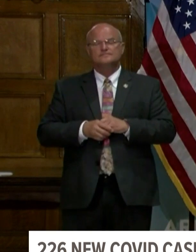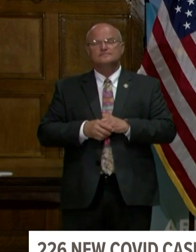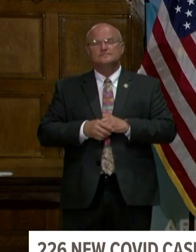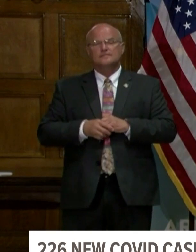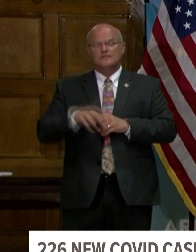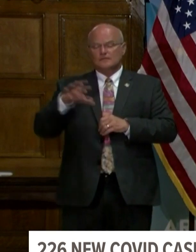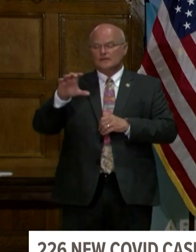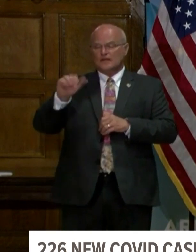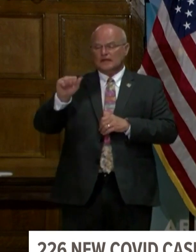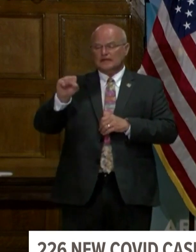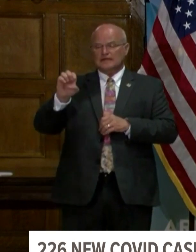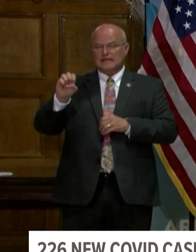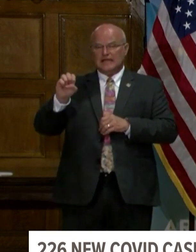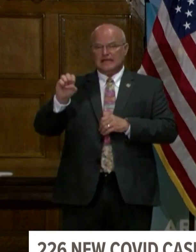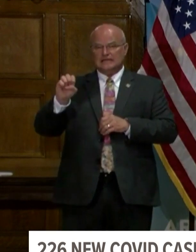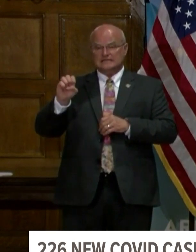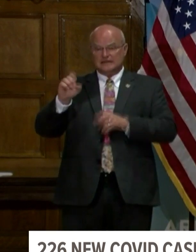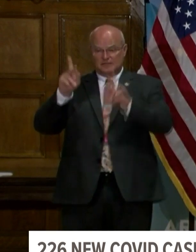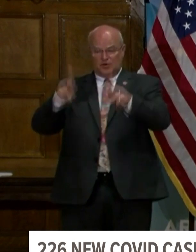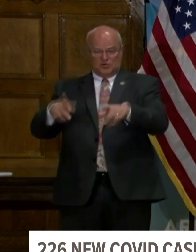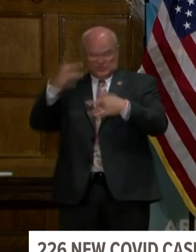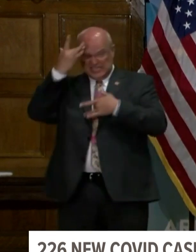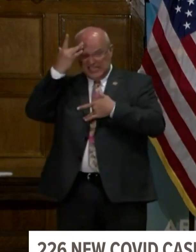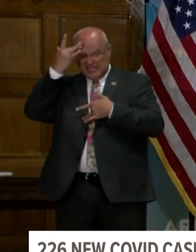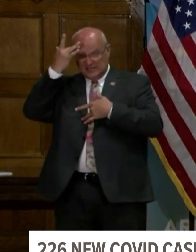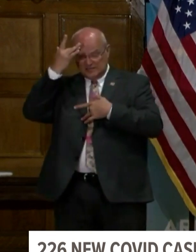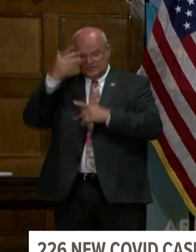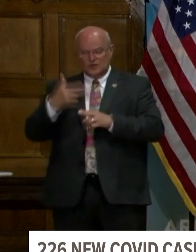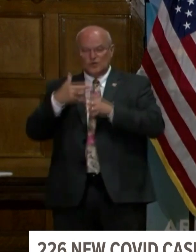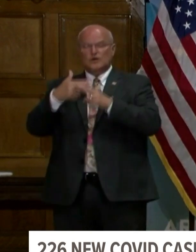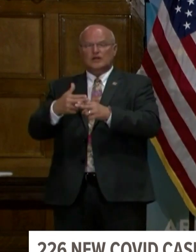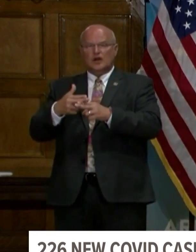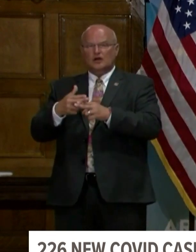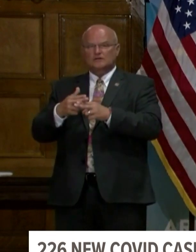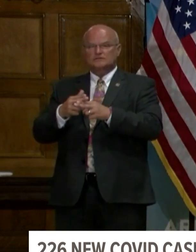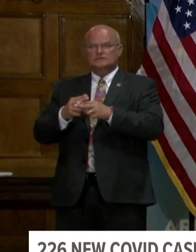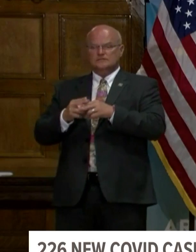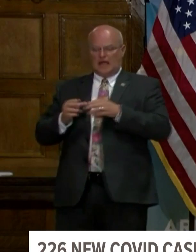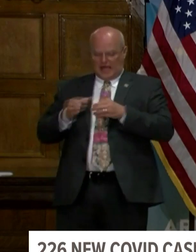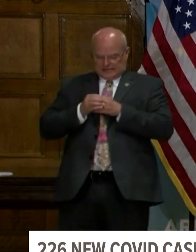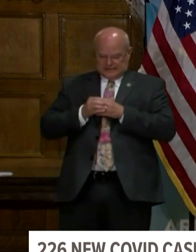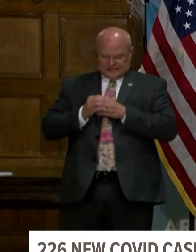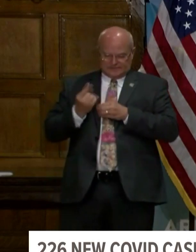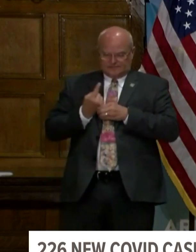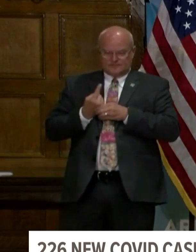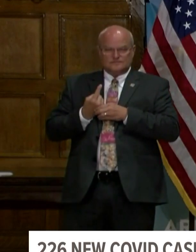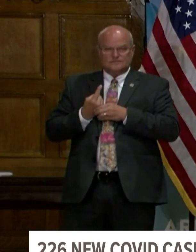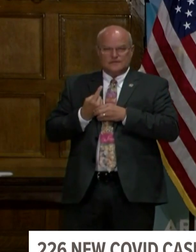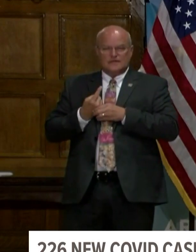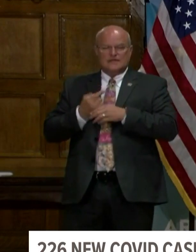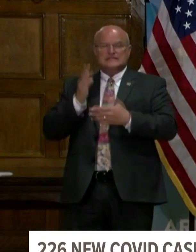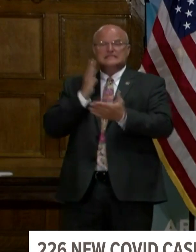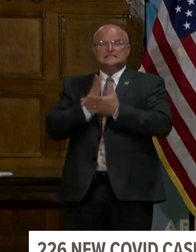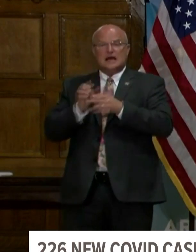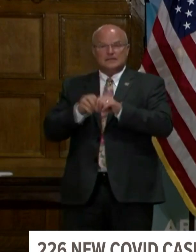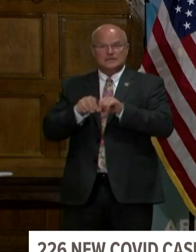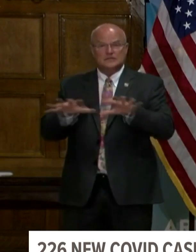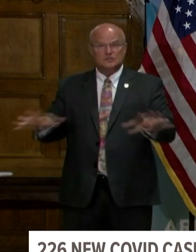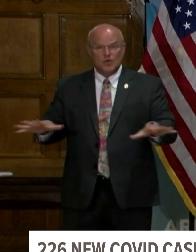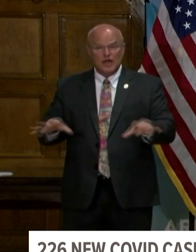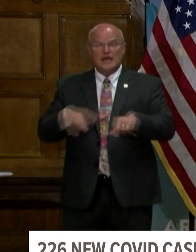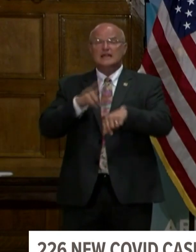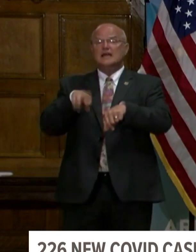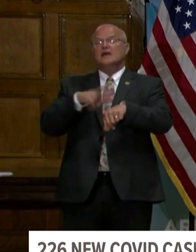A case who is ill goes into what we call isolation. That is to prevent the spread.